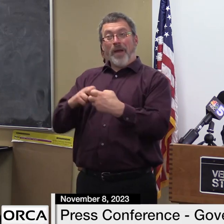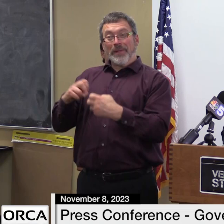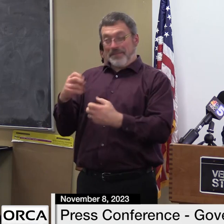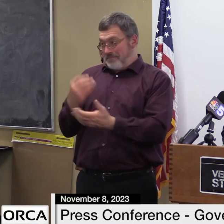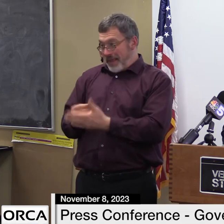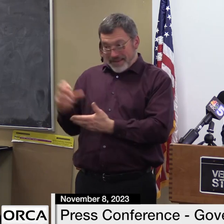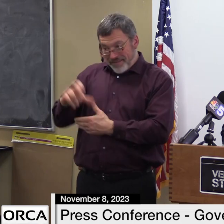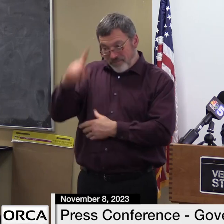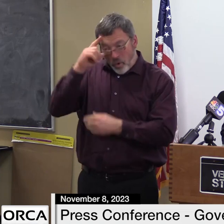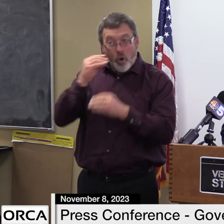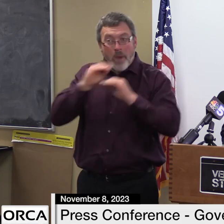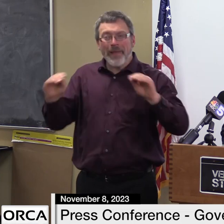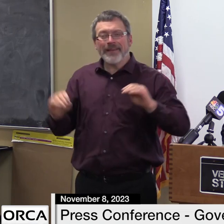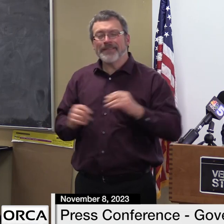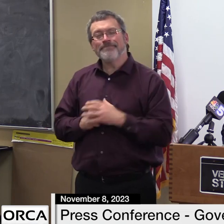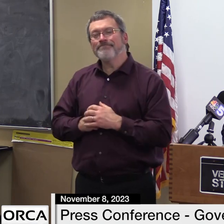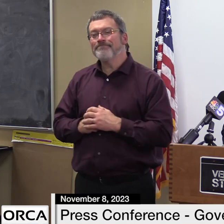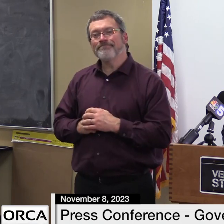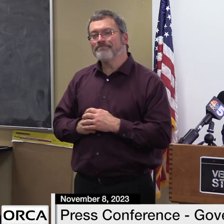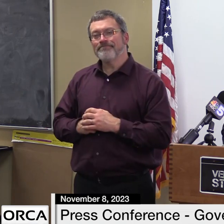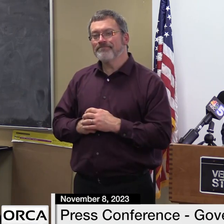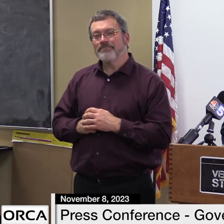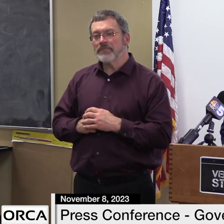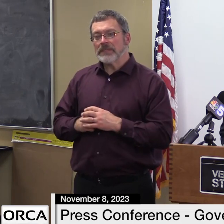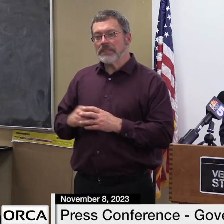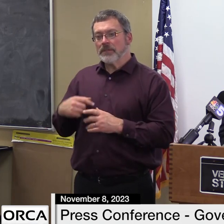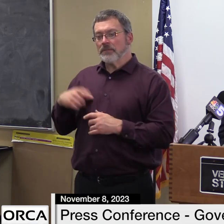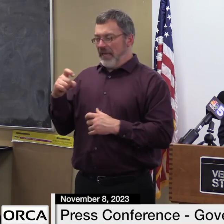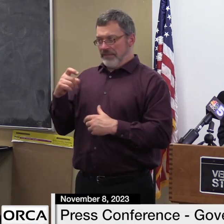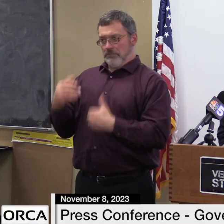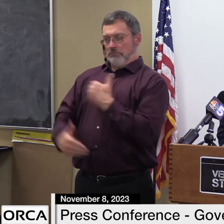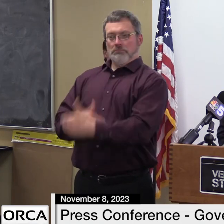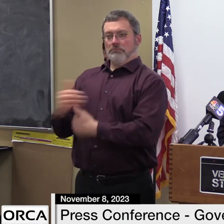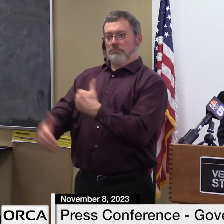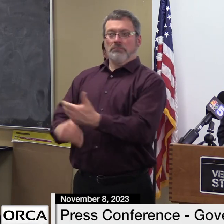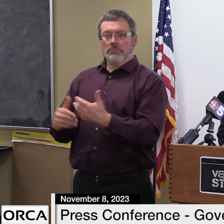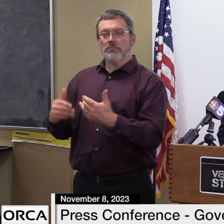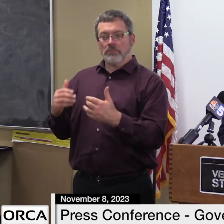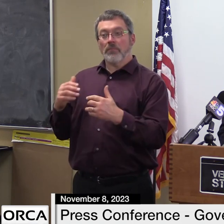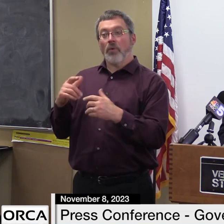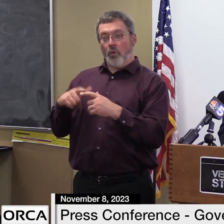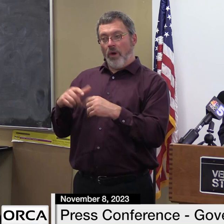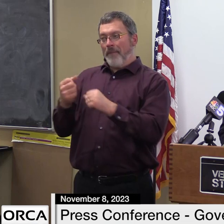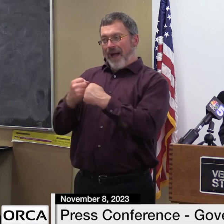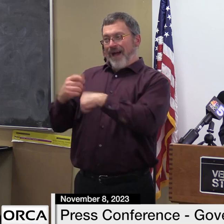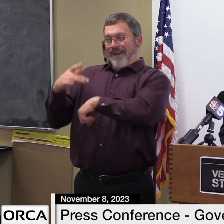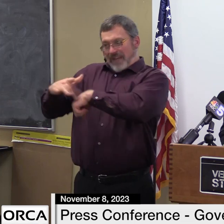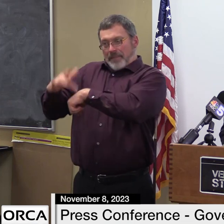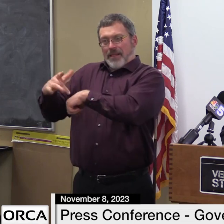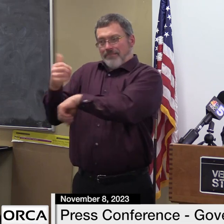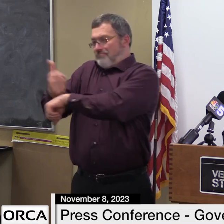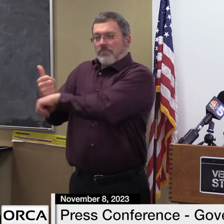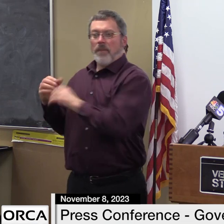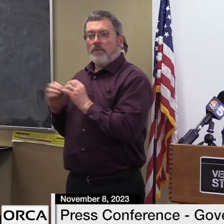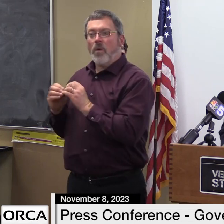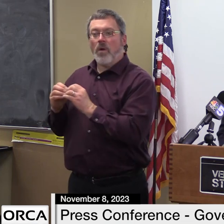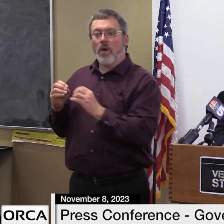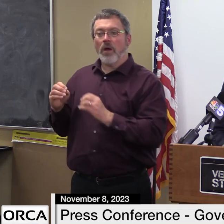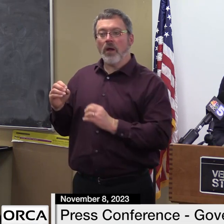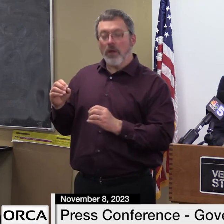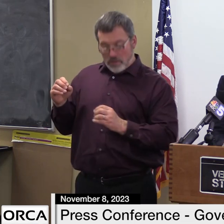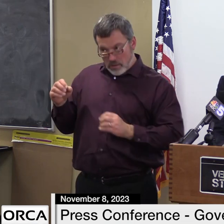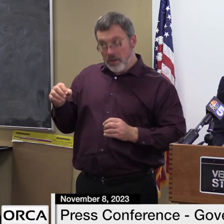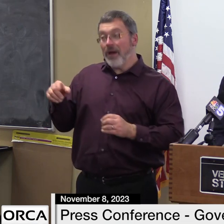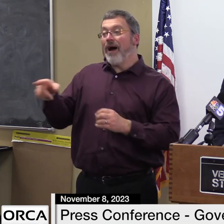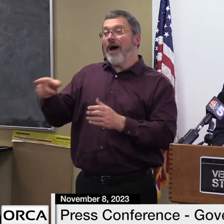more broadly without acting quickly to create more units faster and at a much lower cost. I'll talk a little